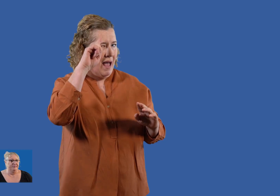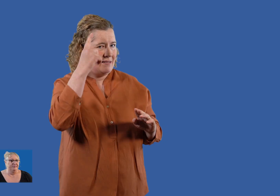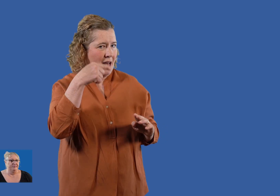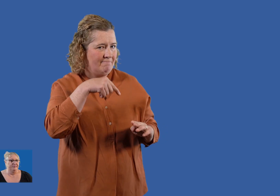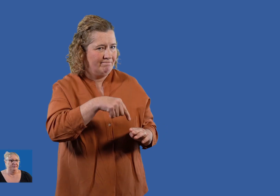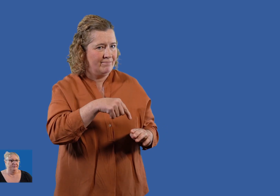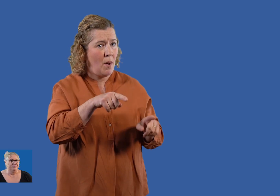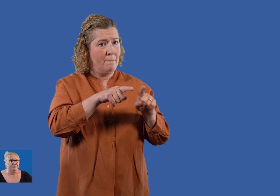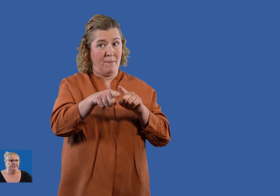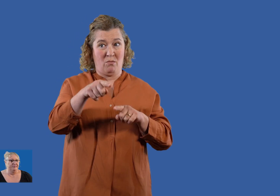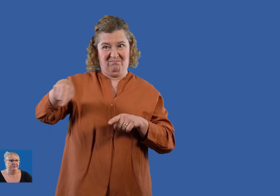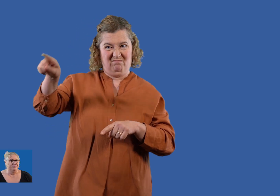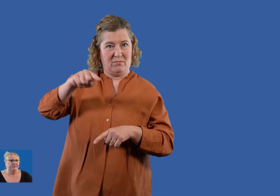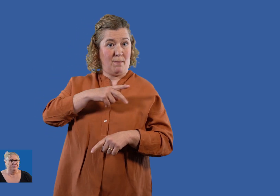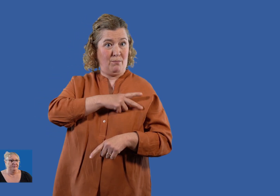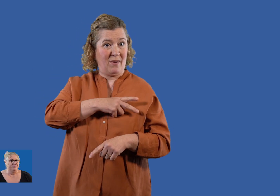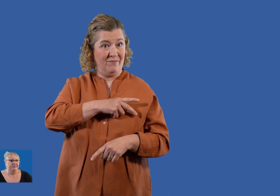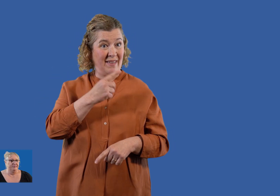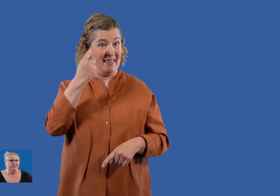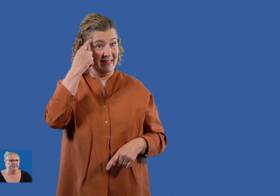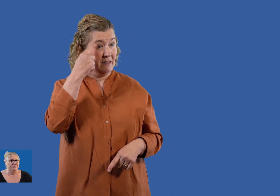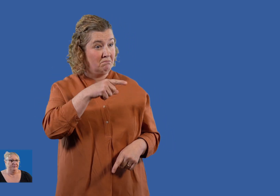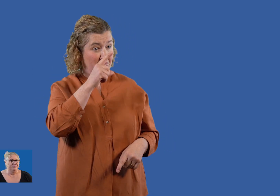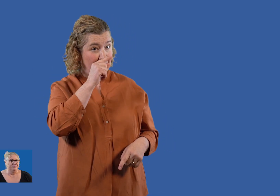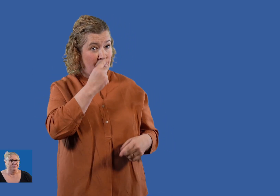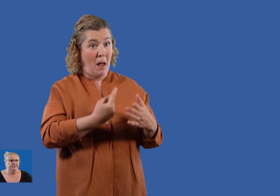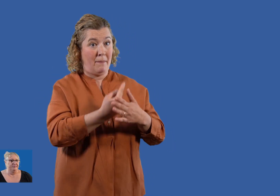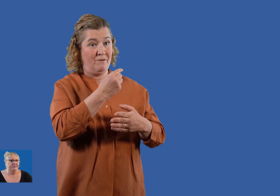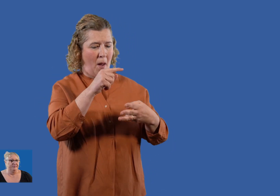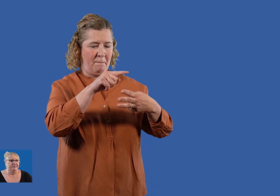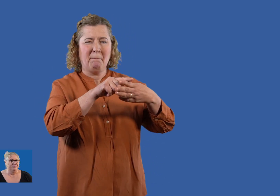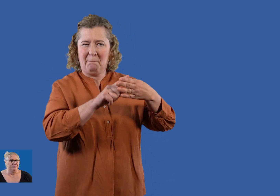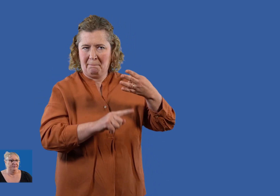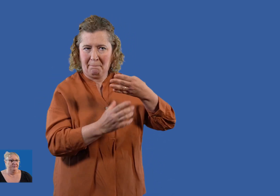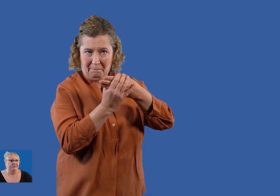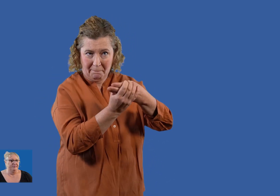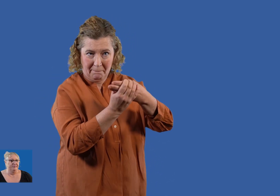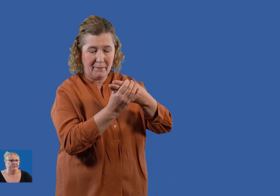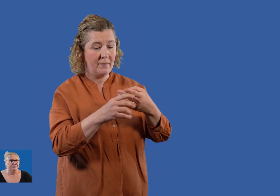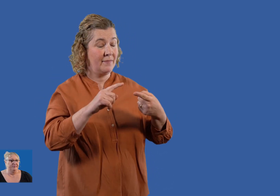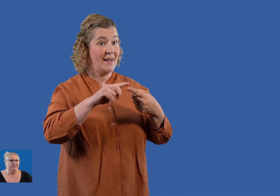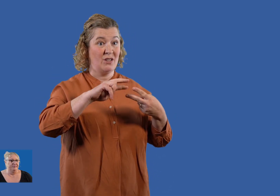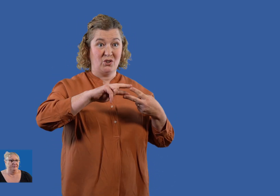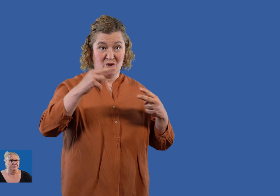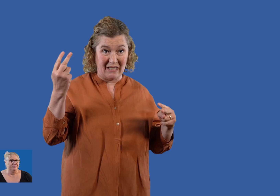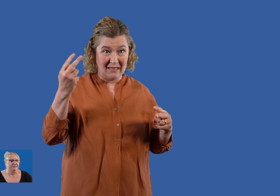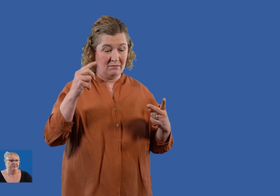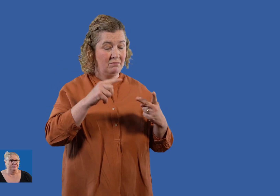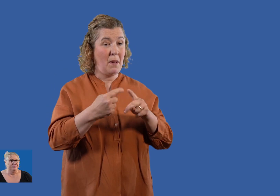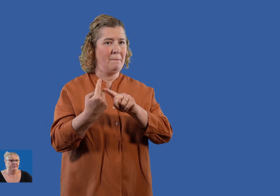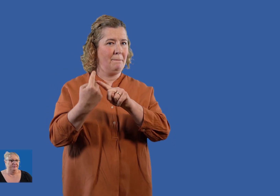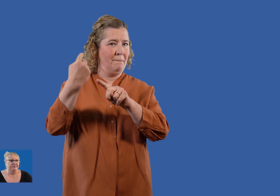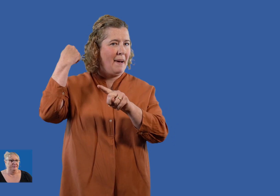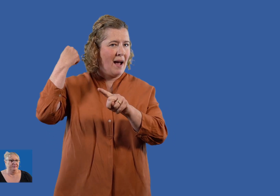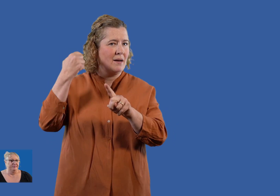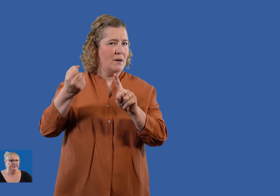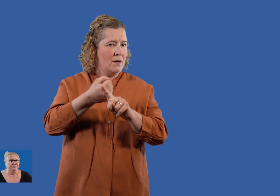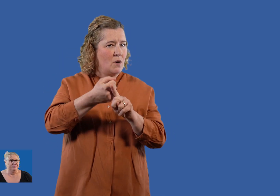understood. However, most professionals think it's caused by a combination of things like genes, past abuse or